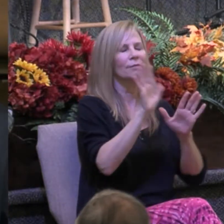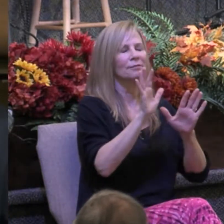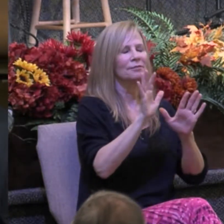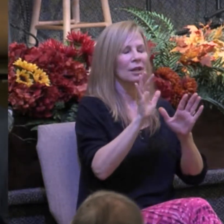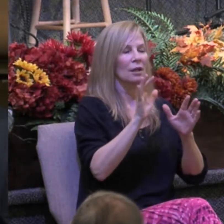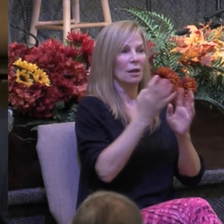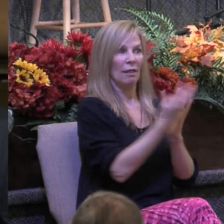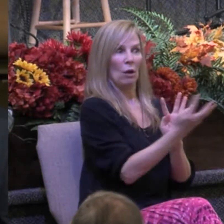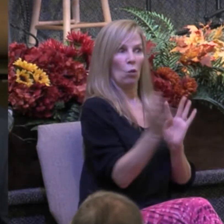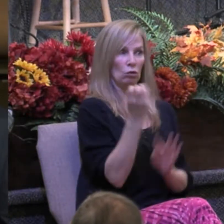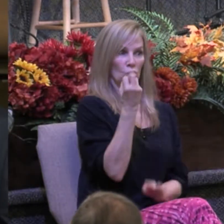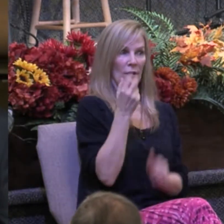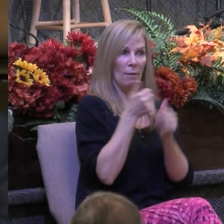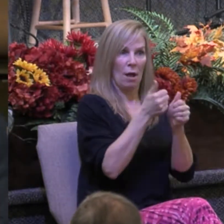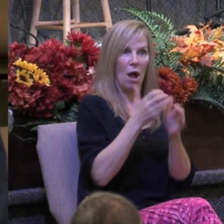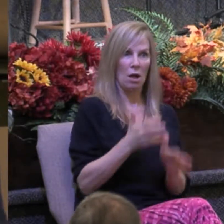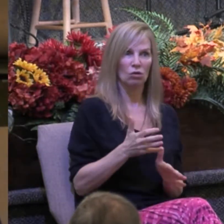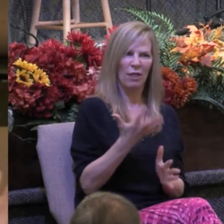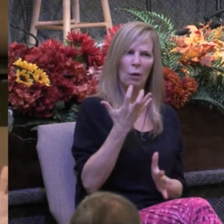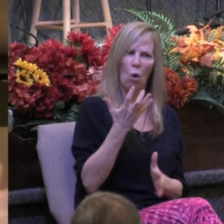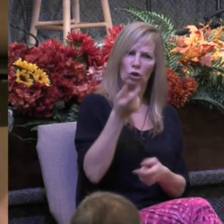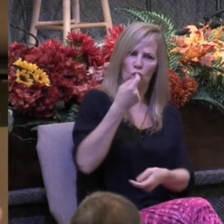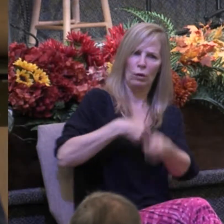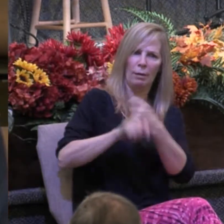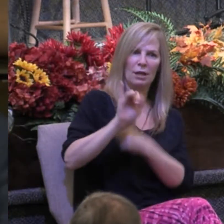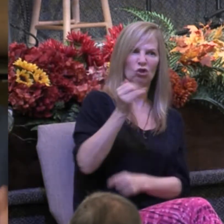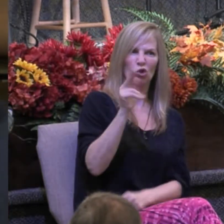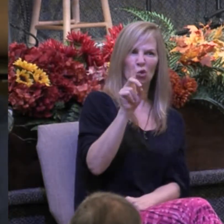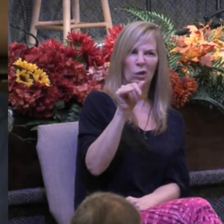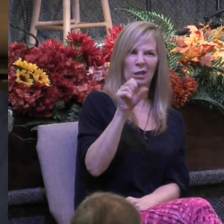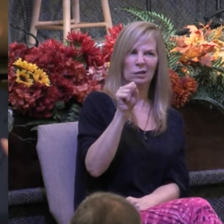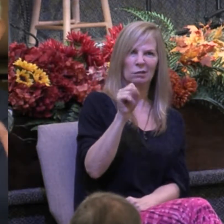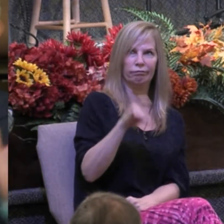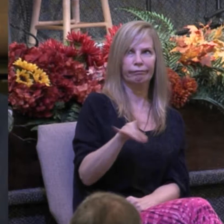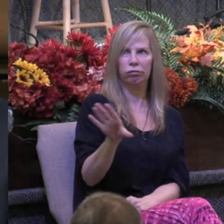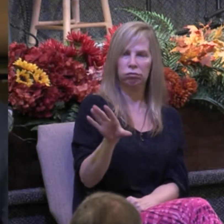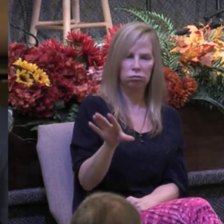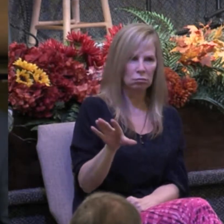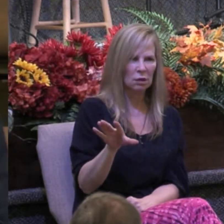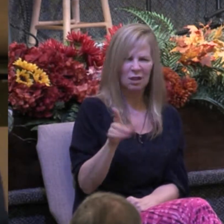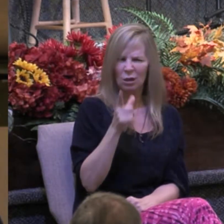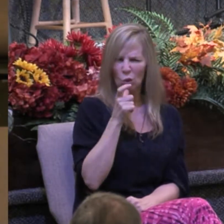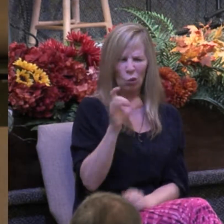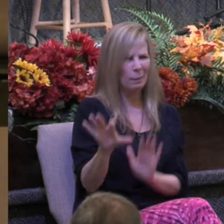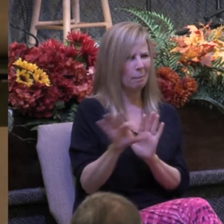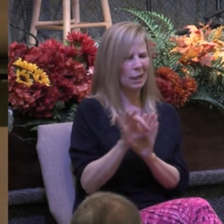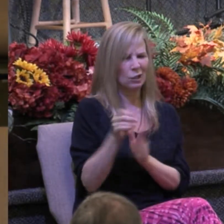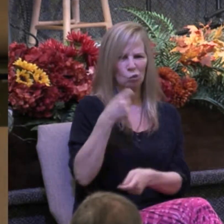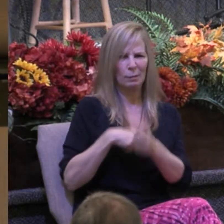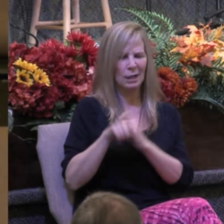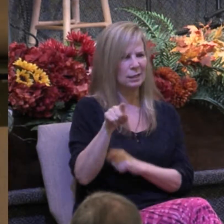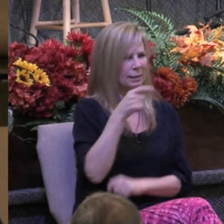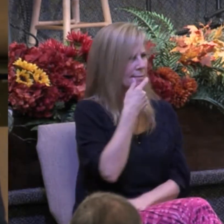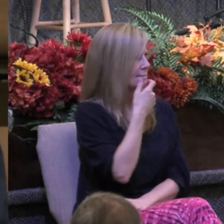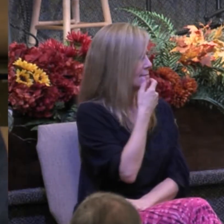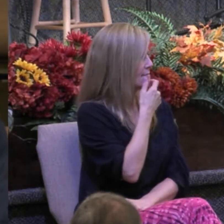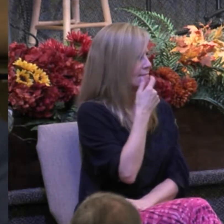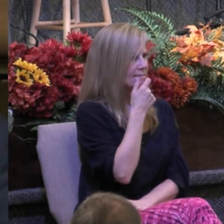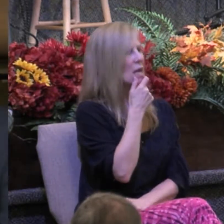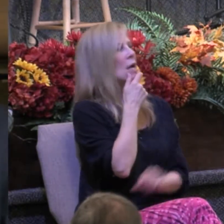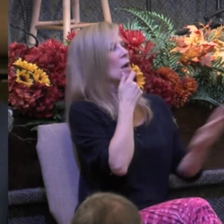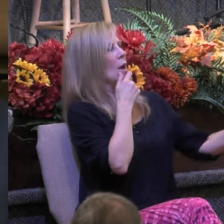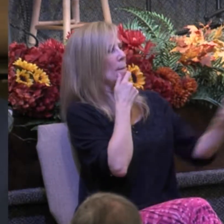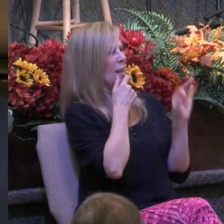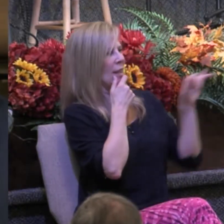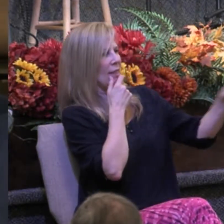an apostle, that they had to choose someone who was with them from the very beginning of Christ's ministry, which included,